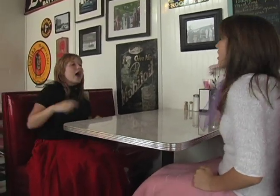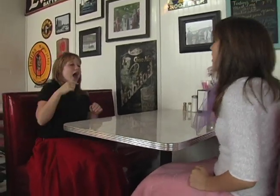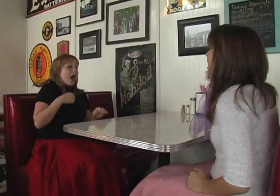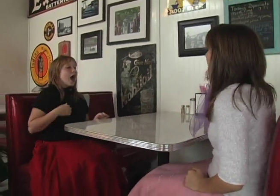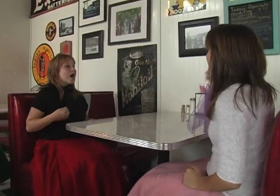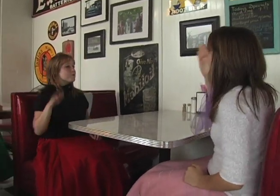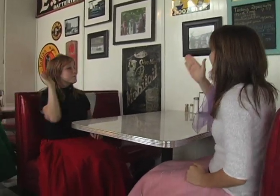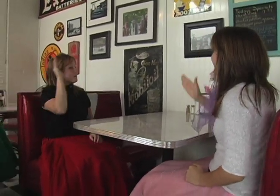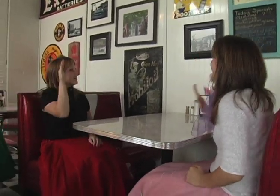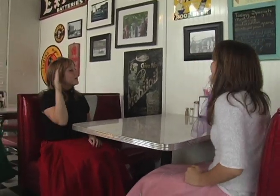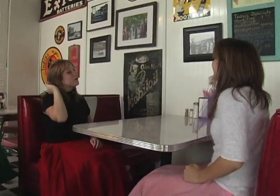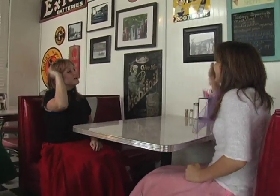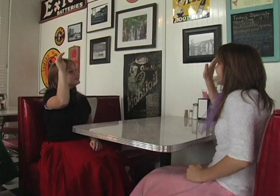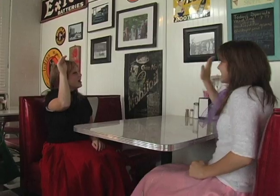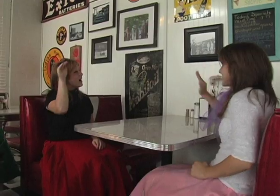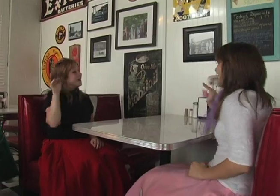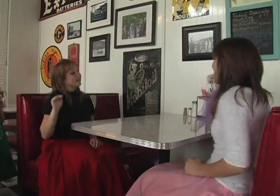I will be your child